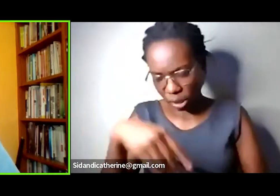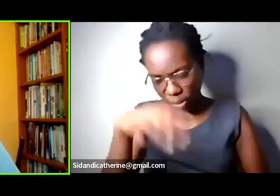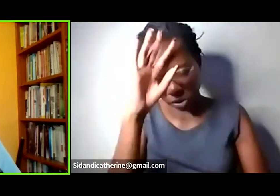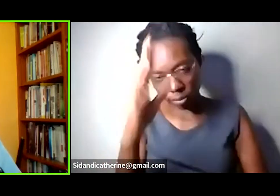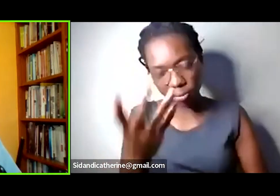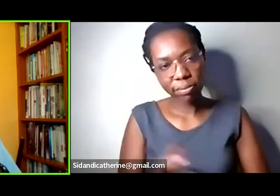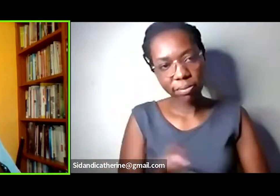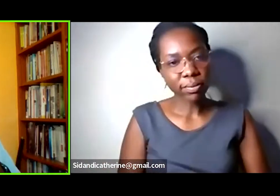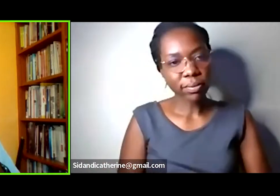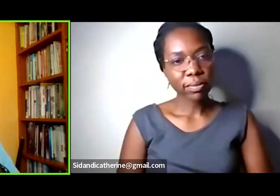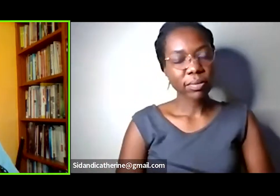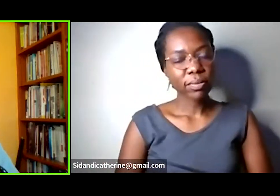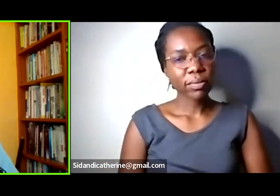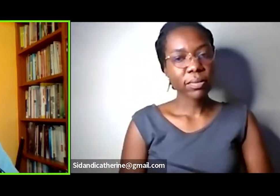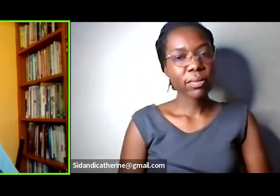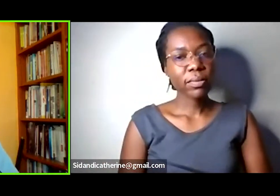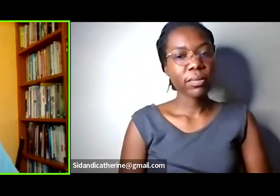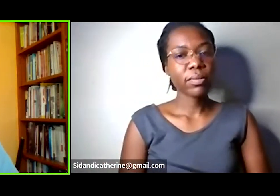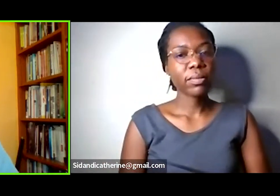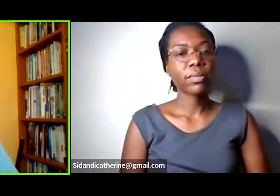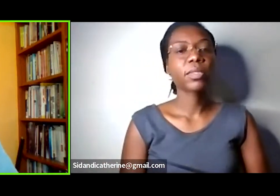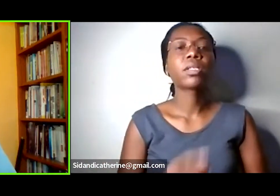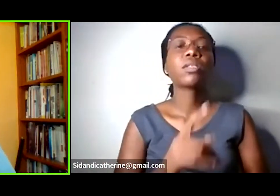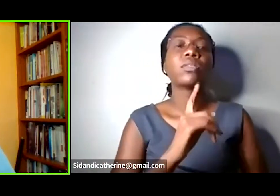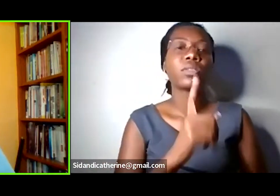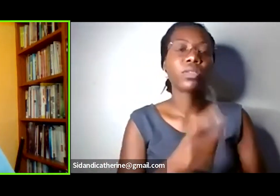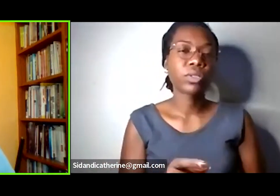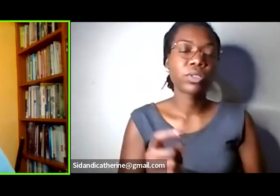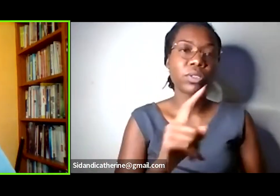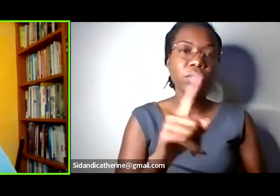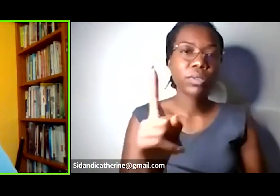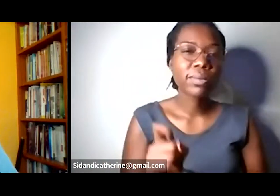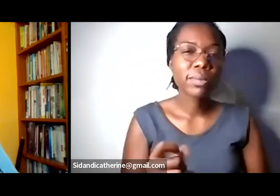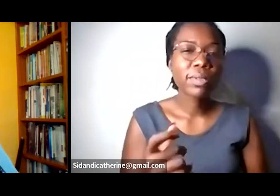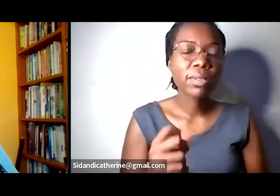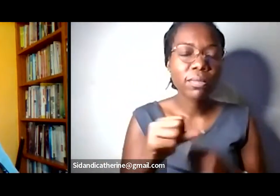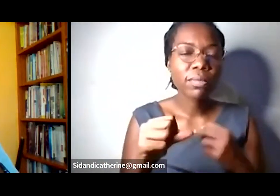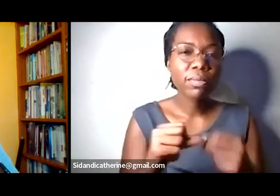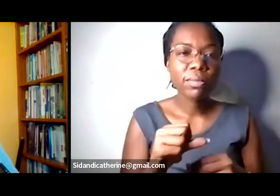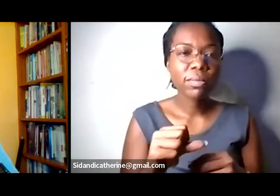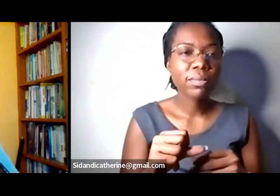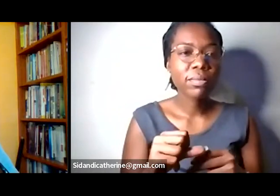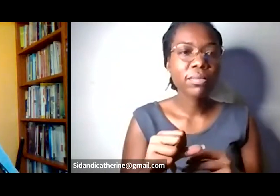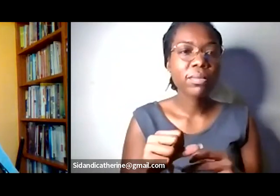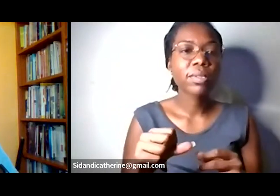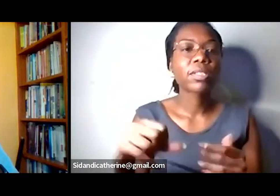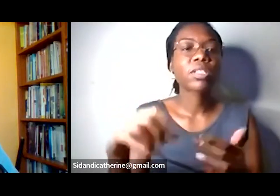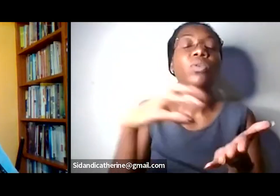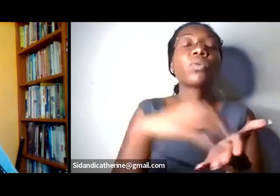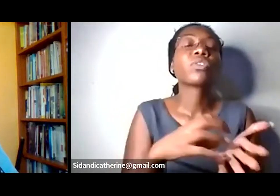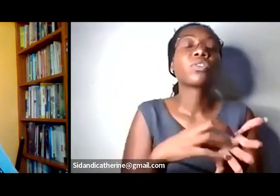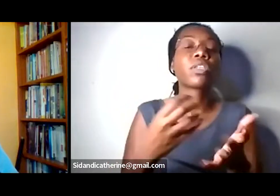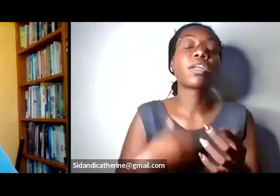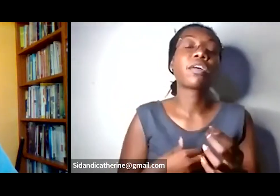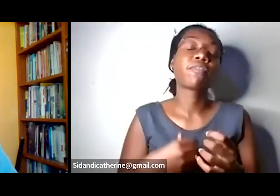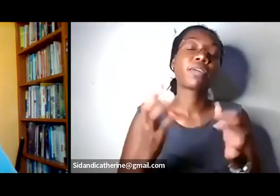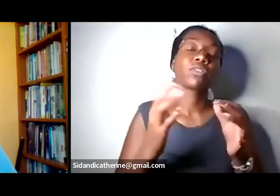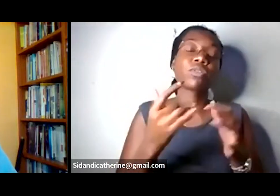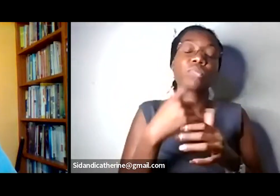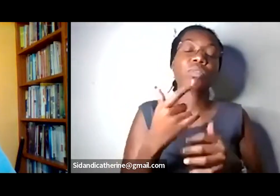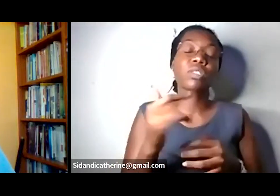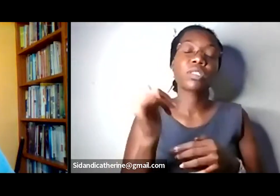it's woo, wow, win. Yes, I've got it. You've got to find a way of, wooing, how you